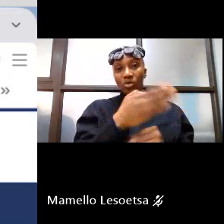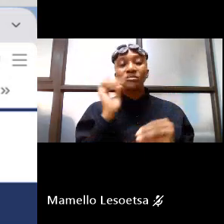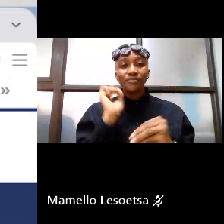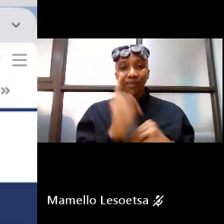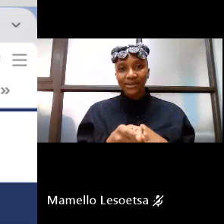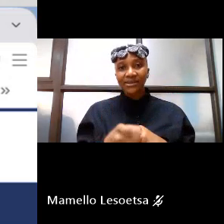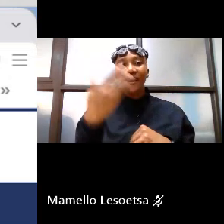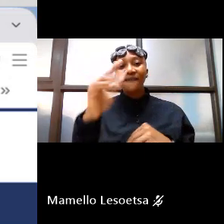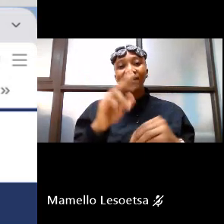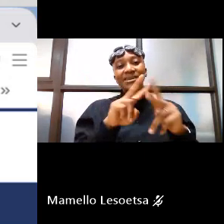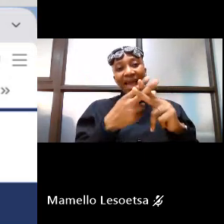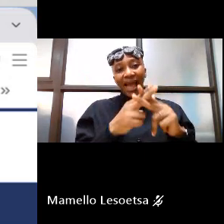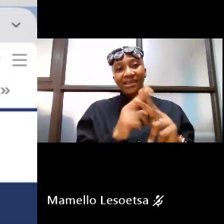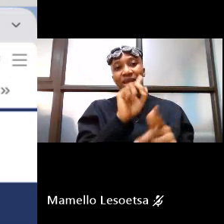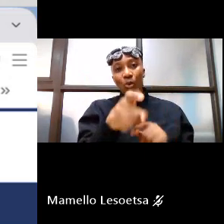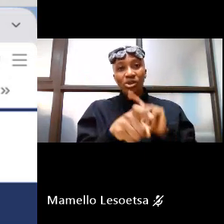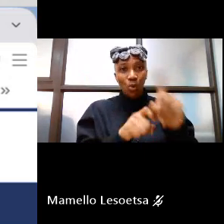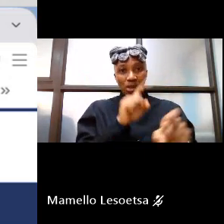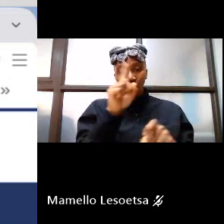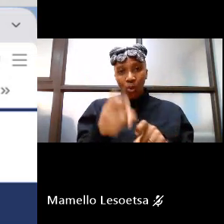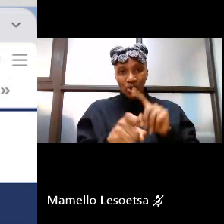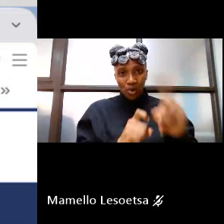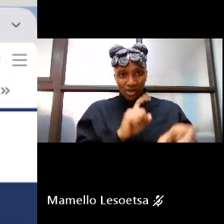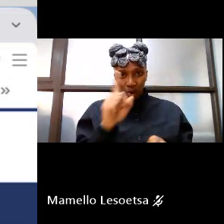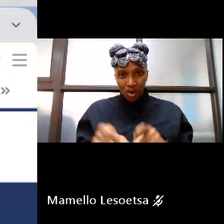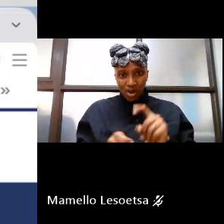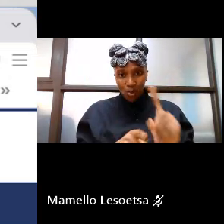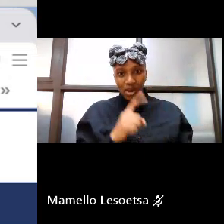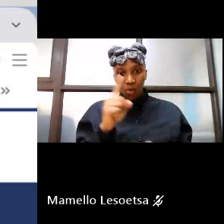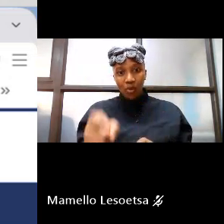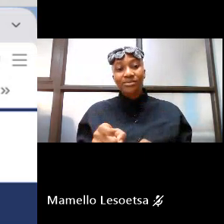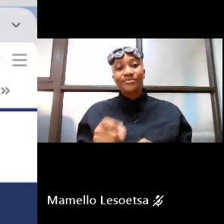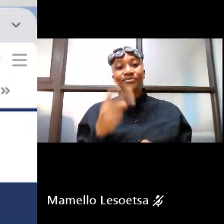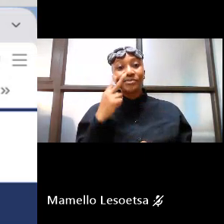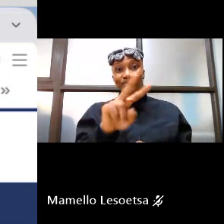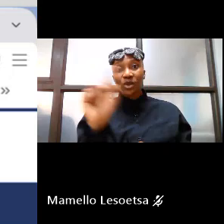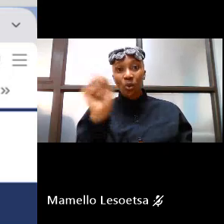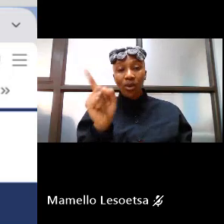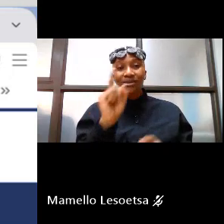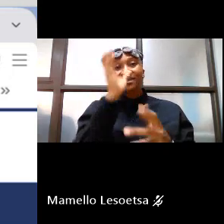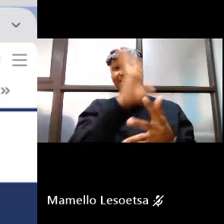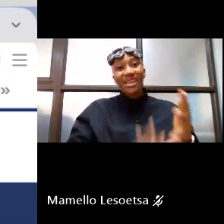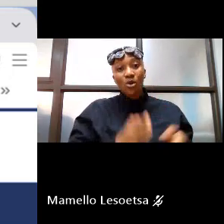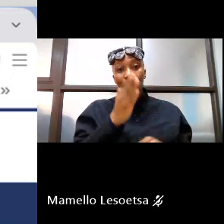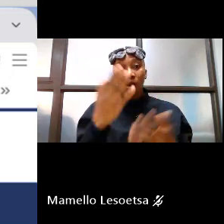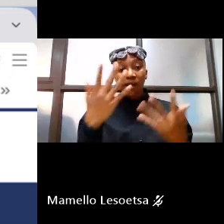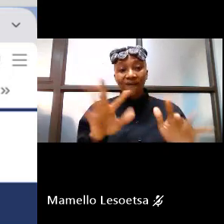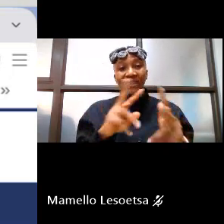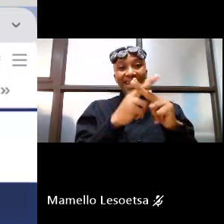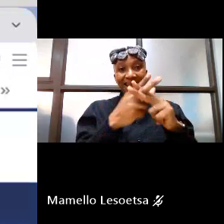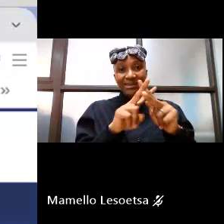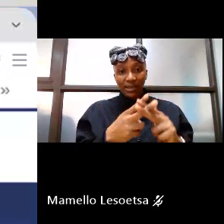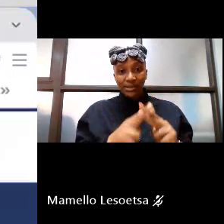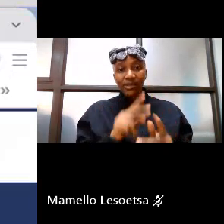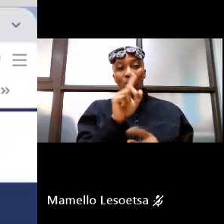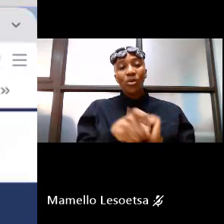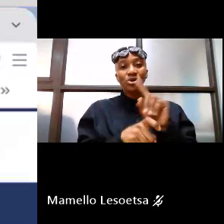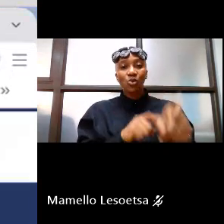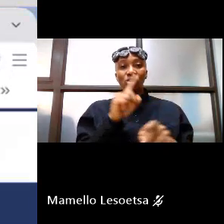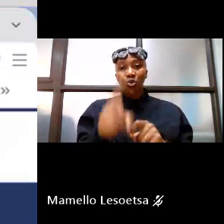few questions using this scenario, Amina's scenario. Okay, you read through Amina's scenario and you answer some questions on